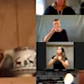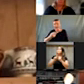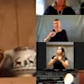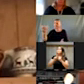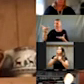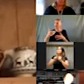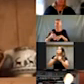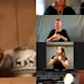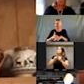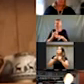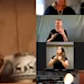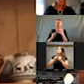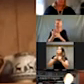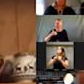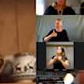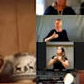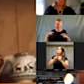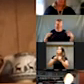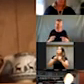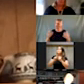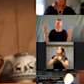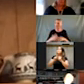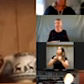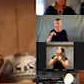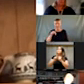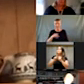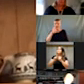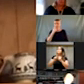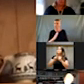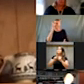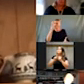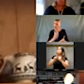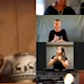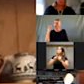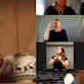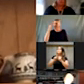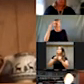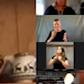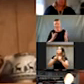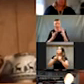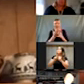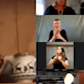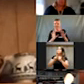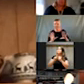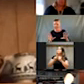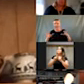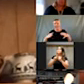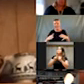basic access needs to be met, that this country truly considers access to be a collective